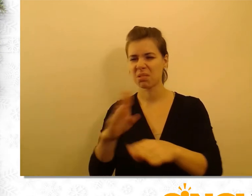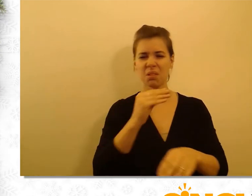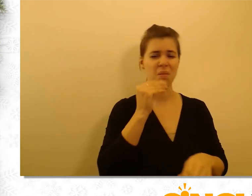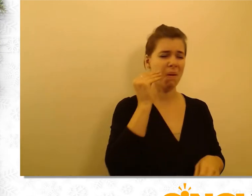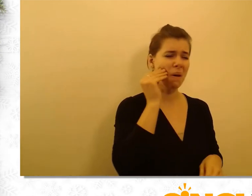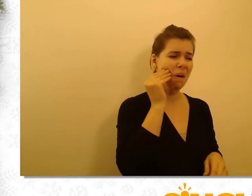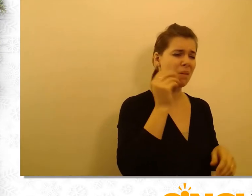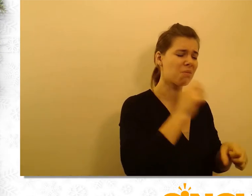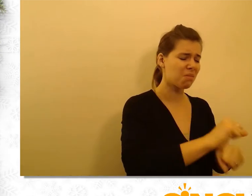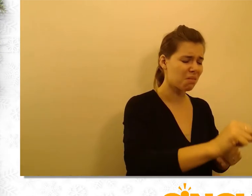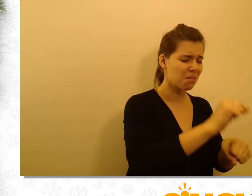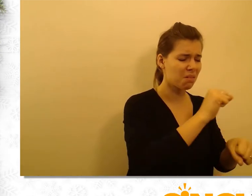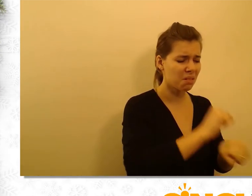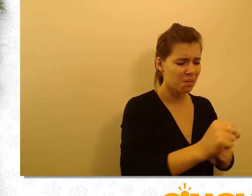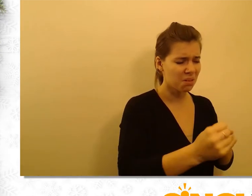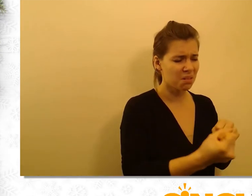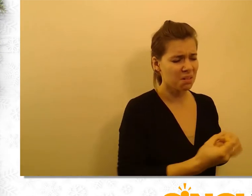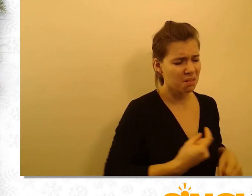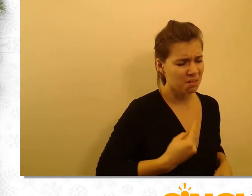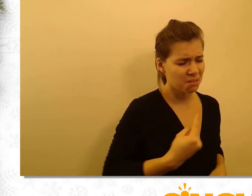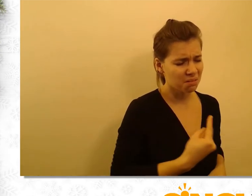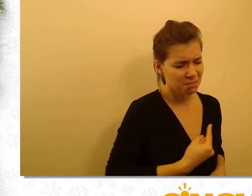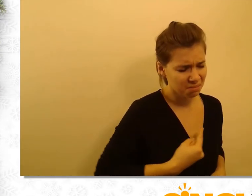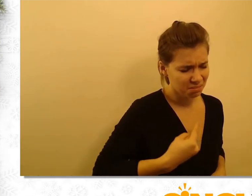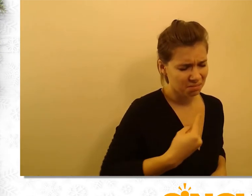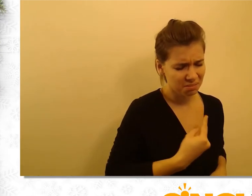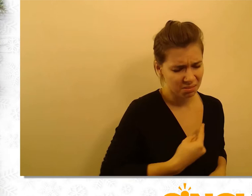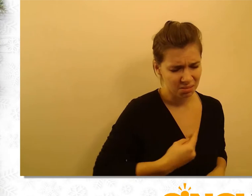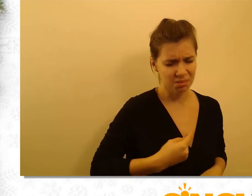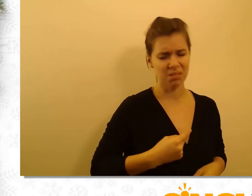remotely and feeling enclosed.